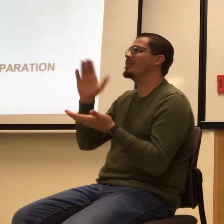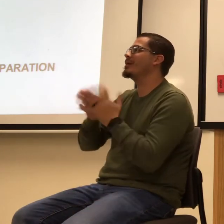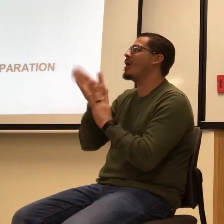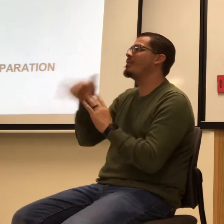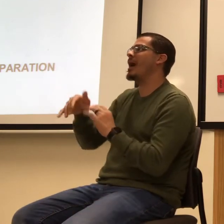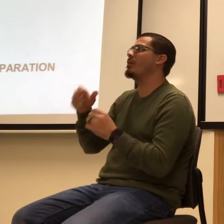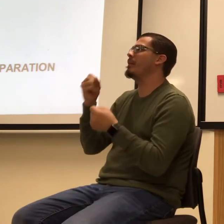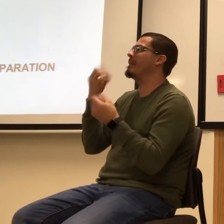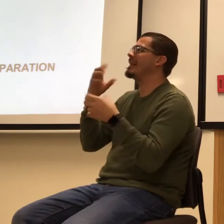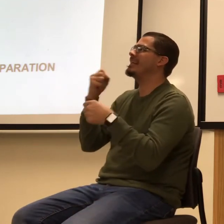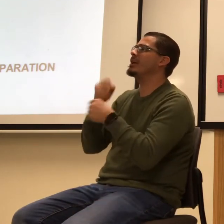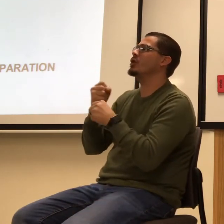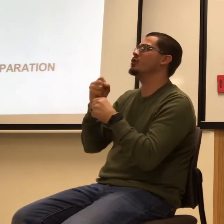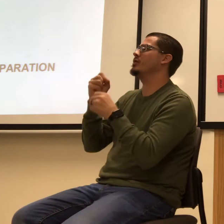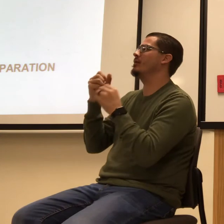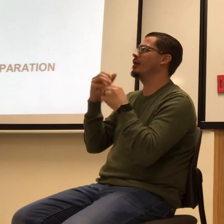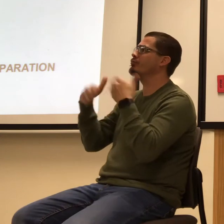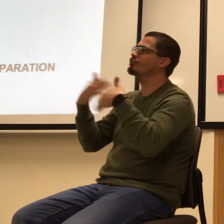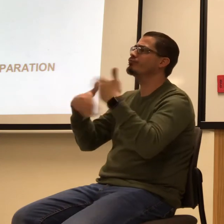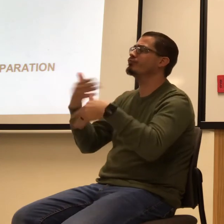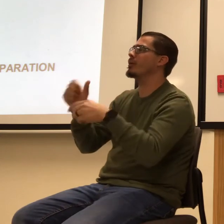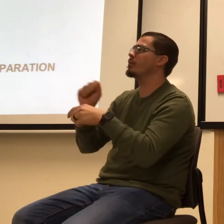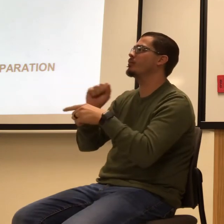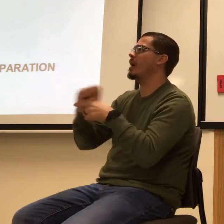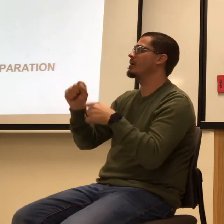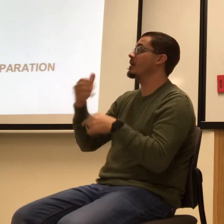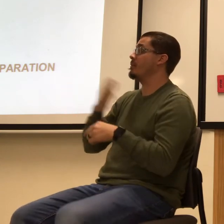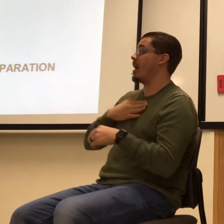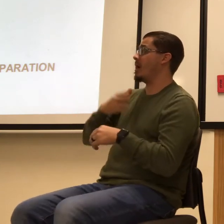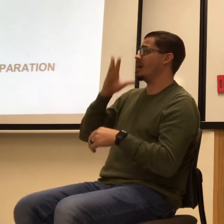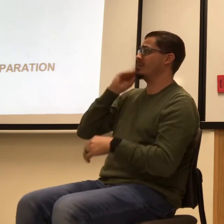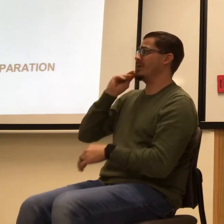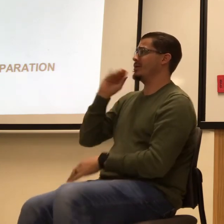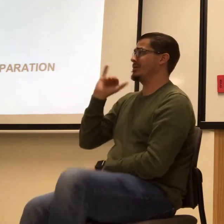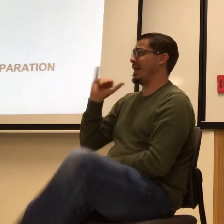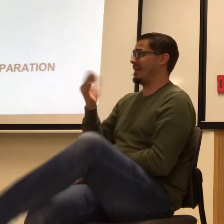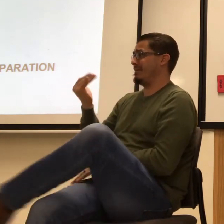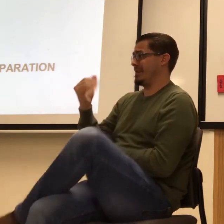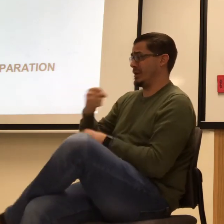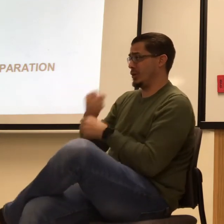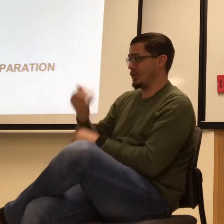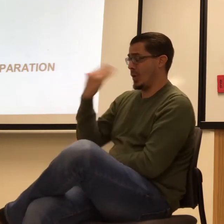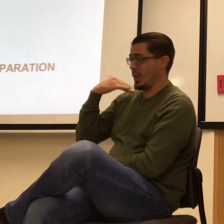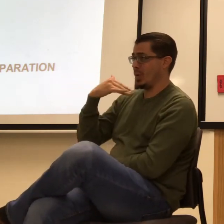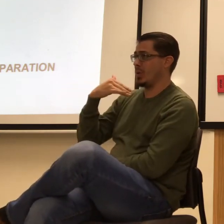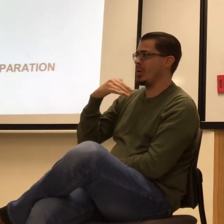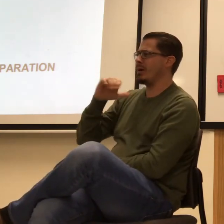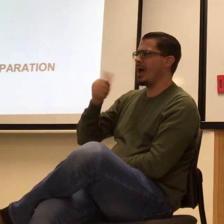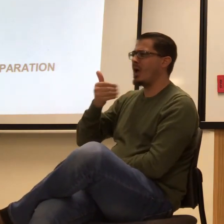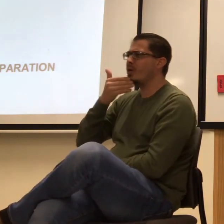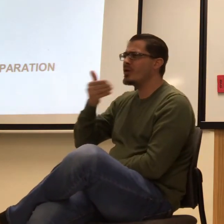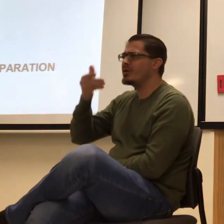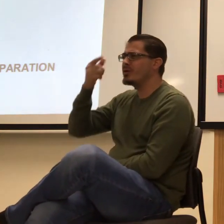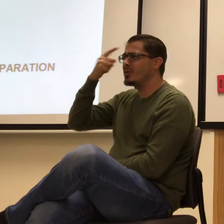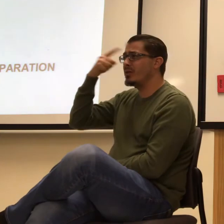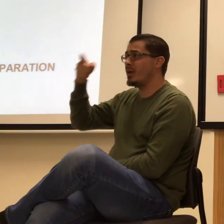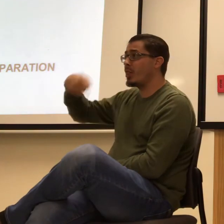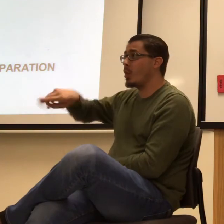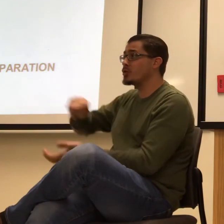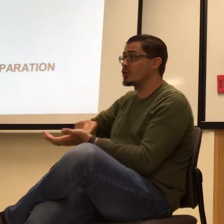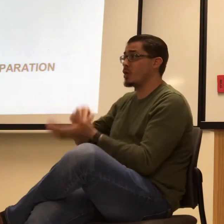practice. So for example, my experience was in like 15 years ago. How good do you think those nurses are